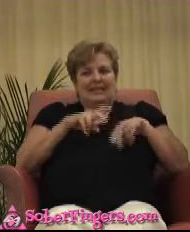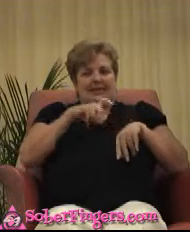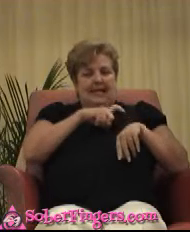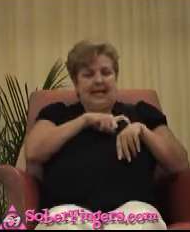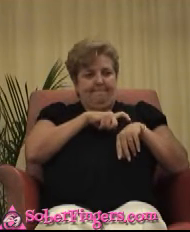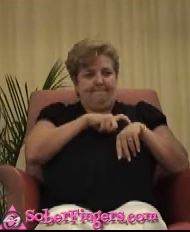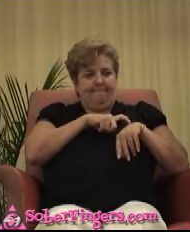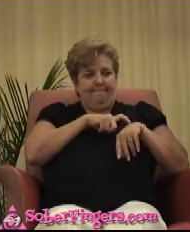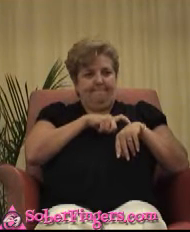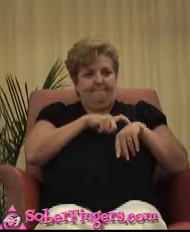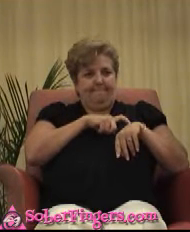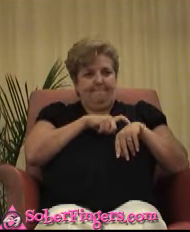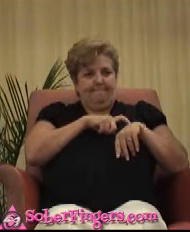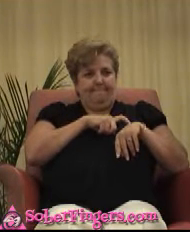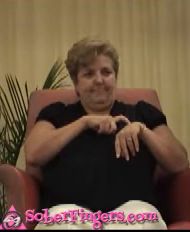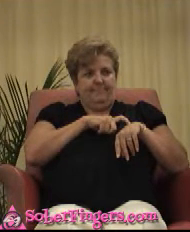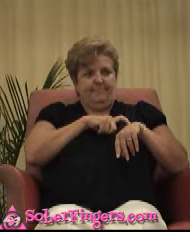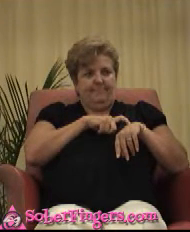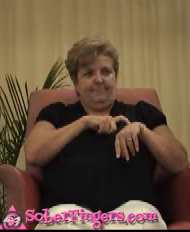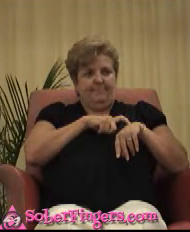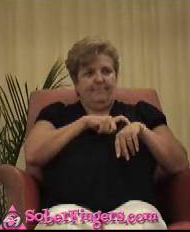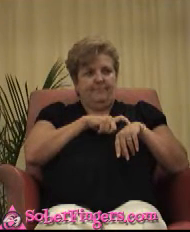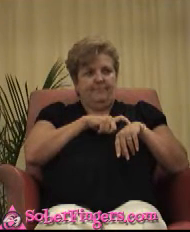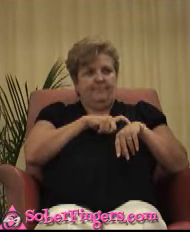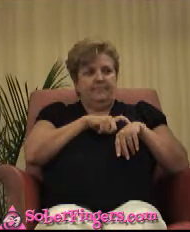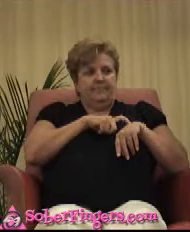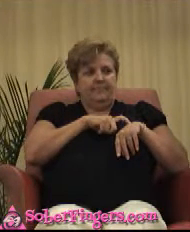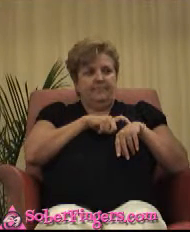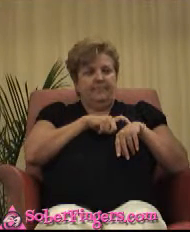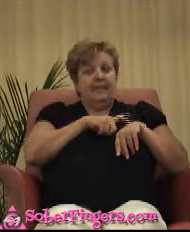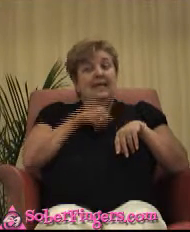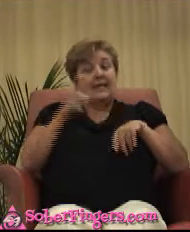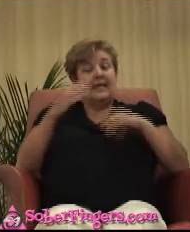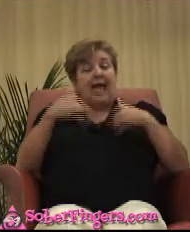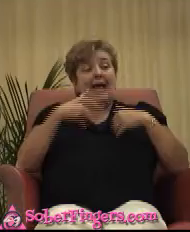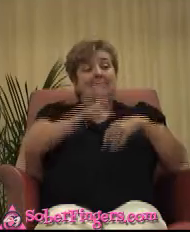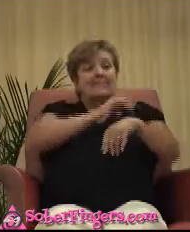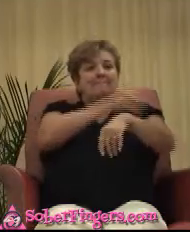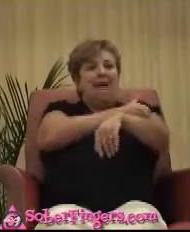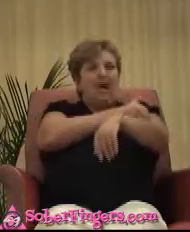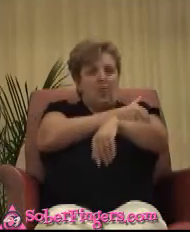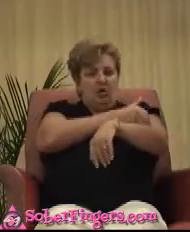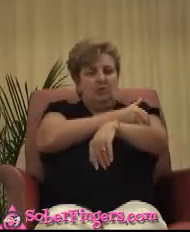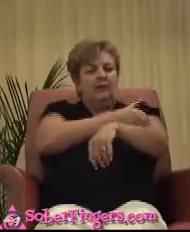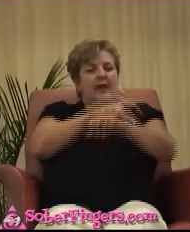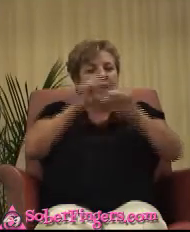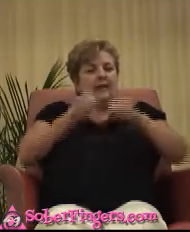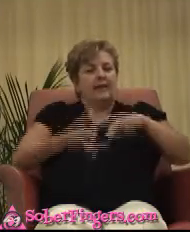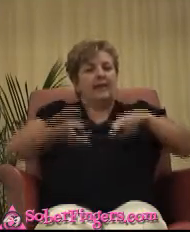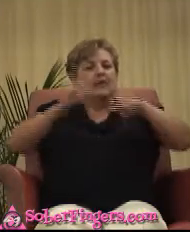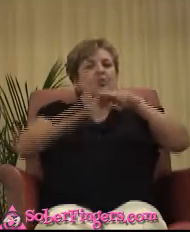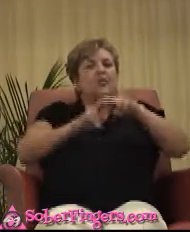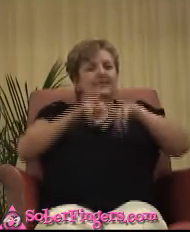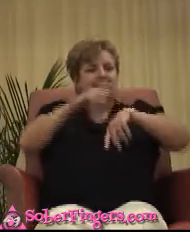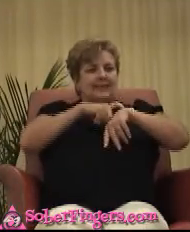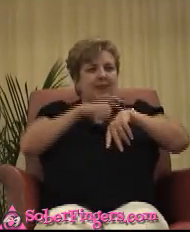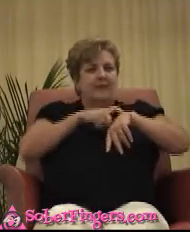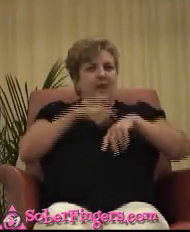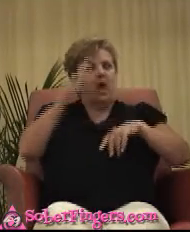He's going to depart upward from the sentencing guidelines, which he had the power to do." And I watched the judge. I knew the judge had strong feelings about this case.